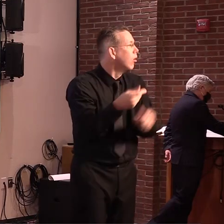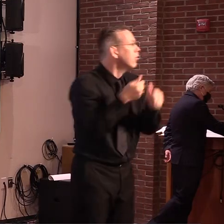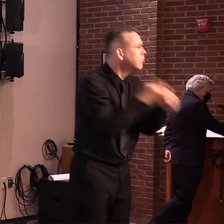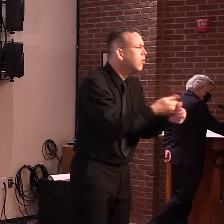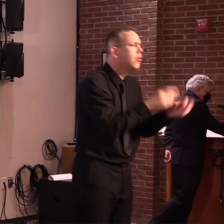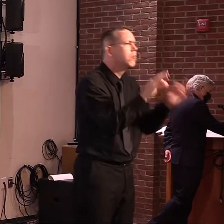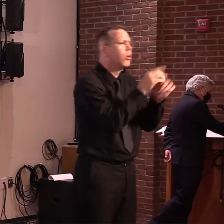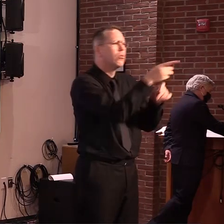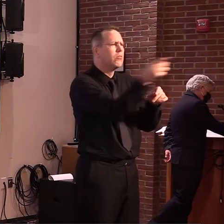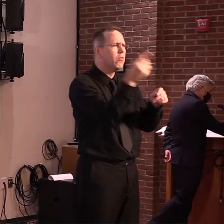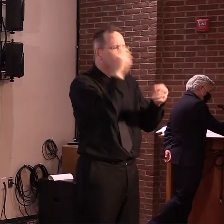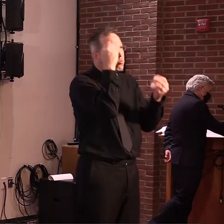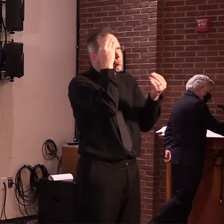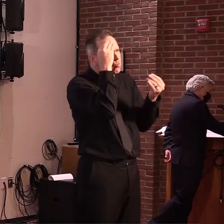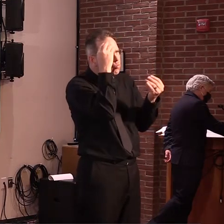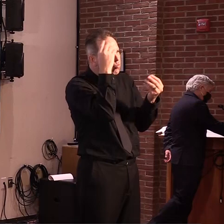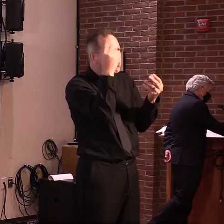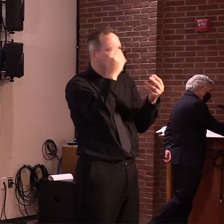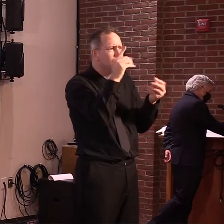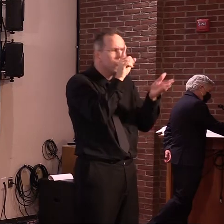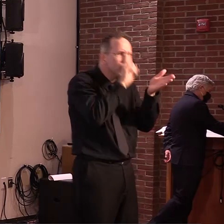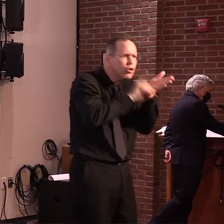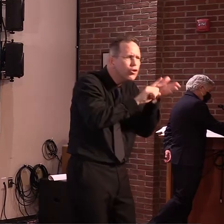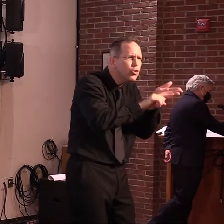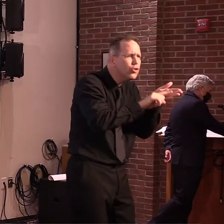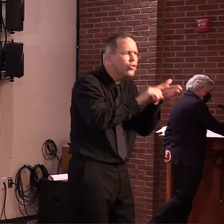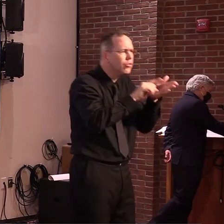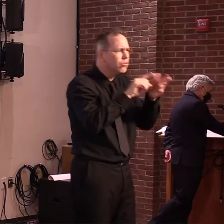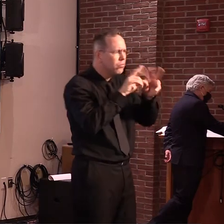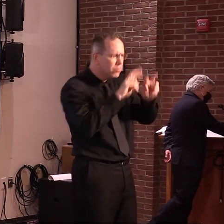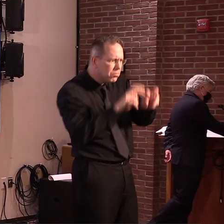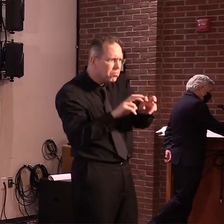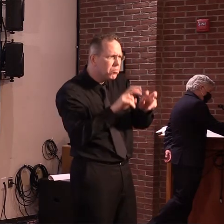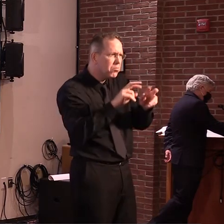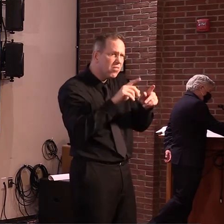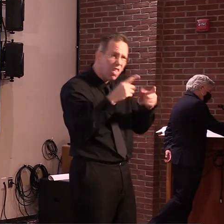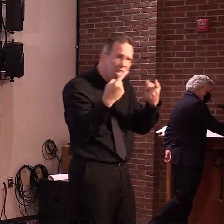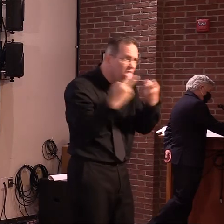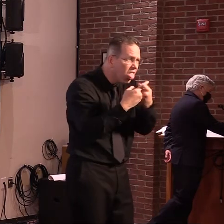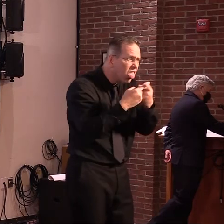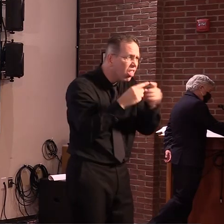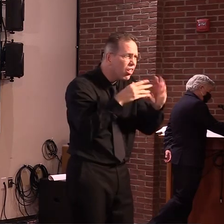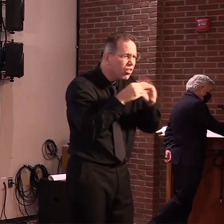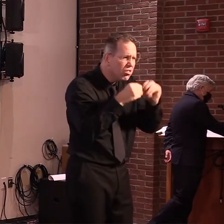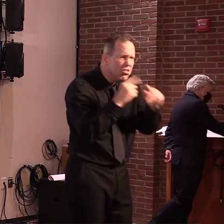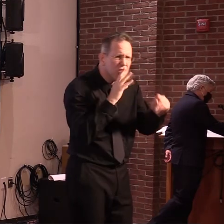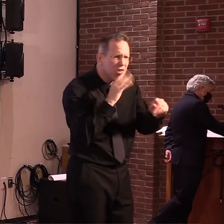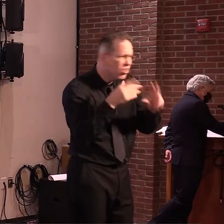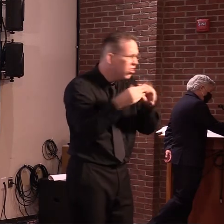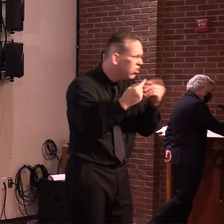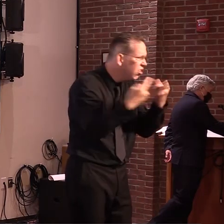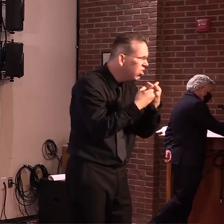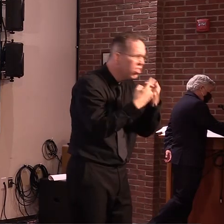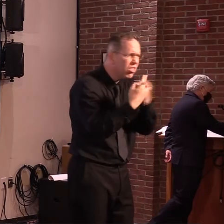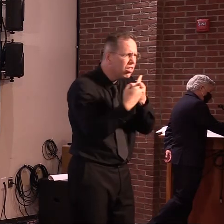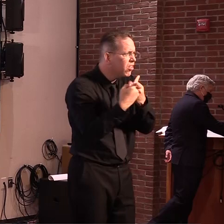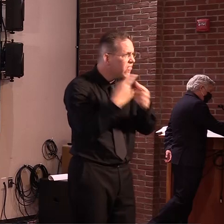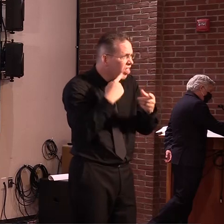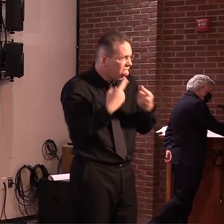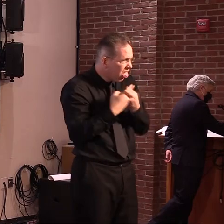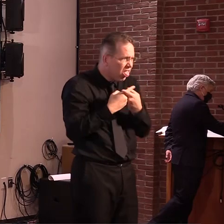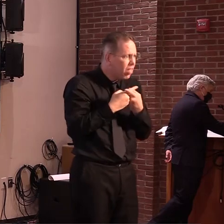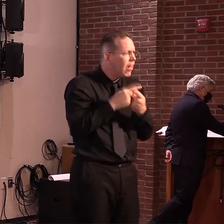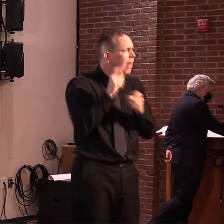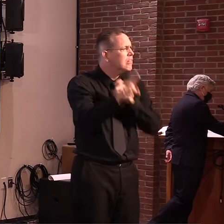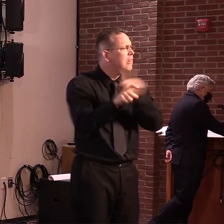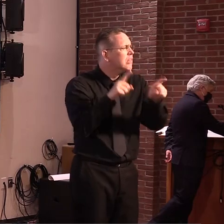something that wasn't even around is incredible. And it keeps changing, and it keeps moving, and it keeps evolving. And sometimes